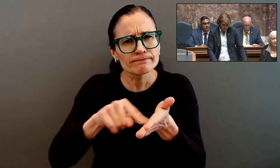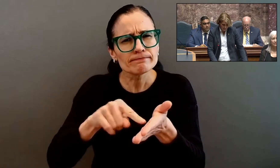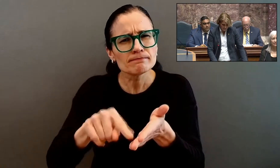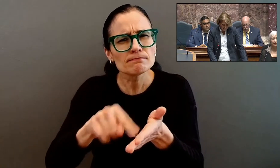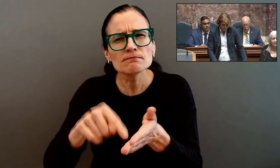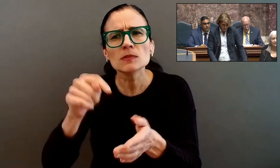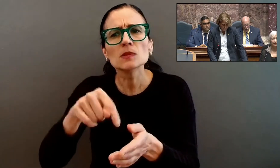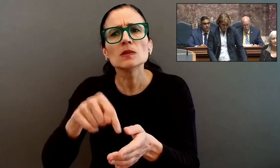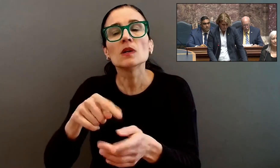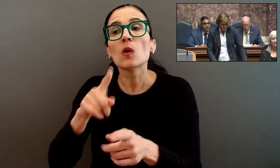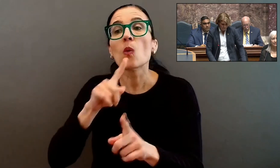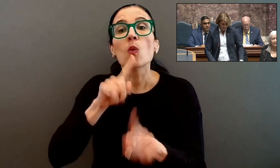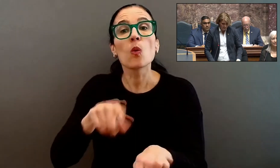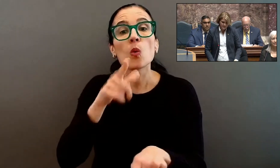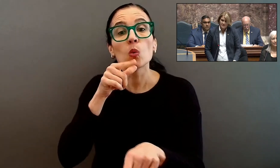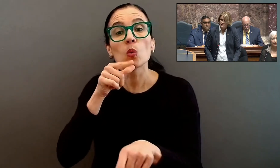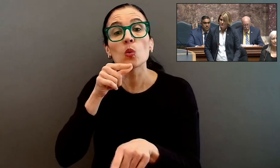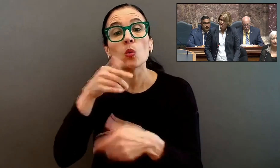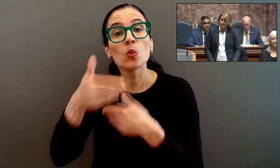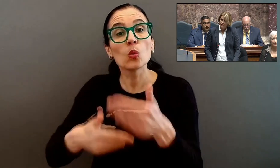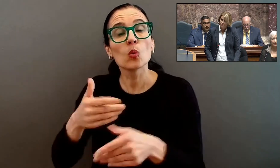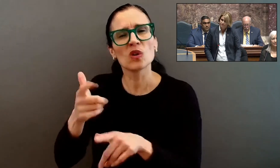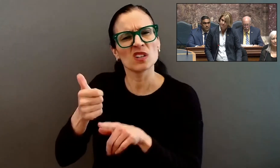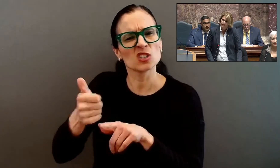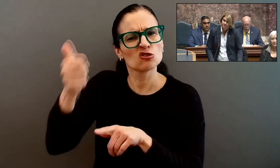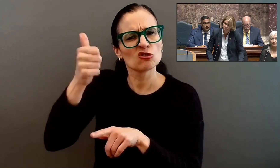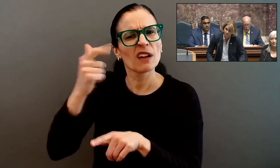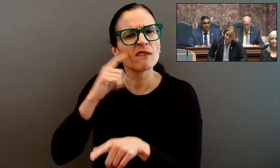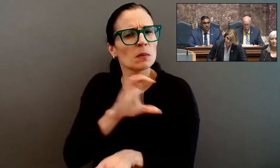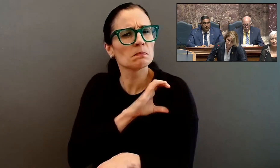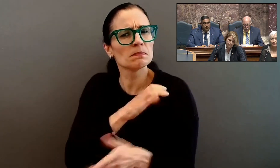the official opposition critic for safety and the Solicitor General.